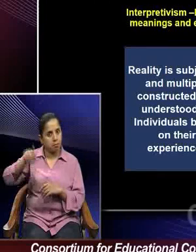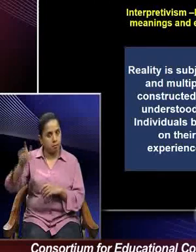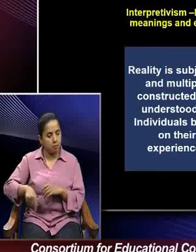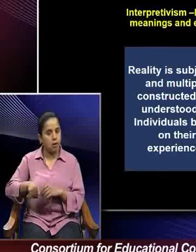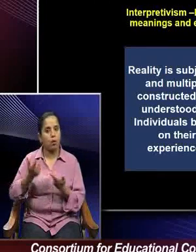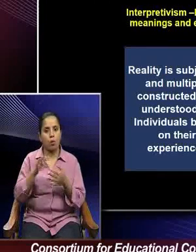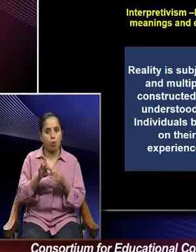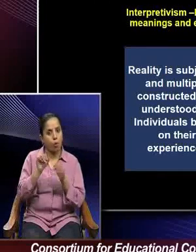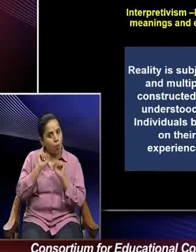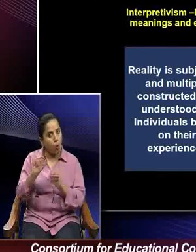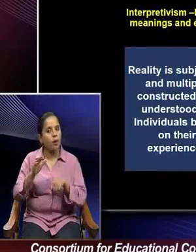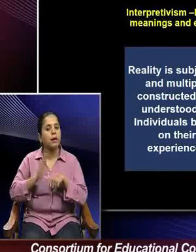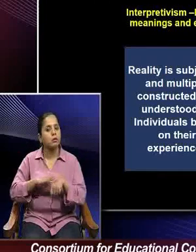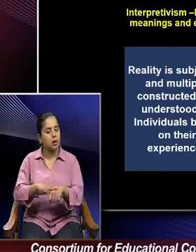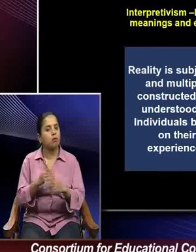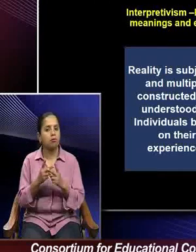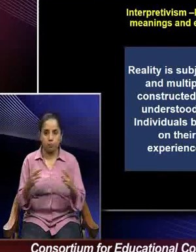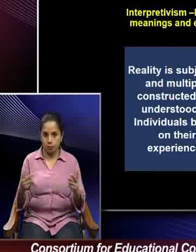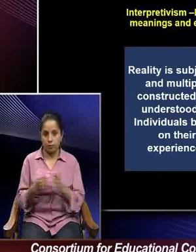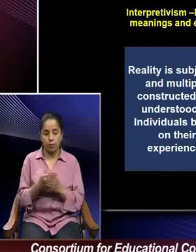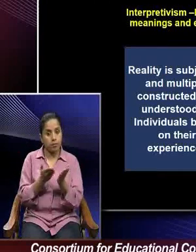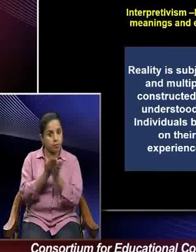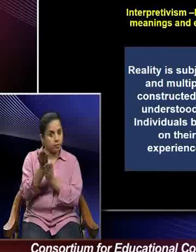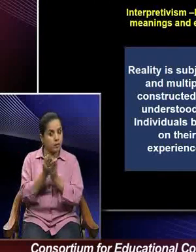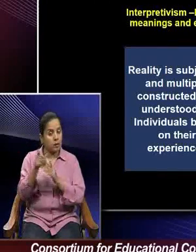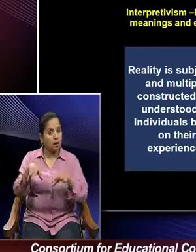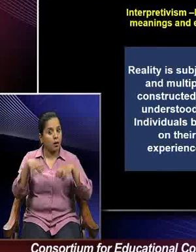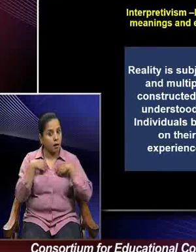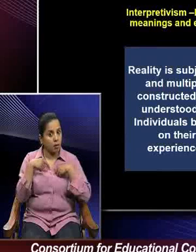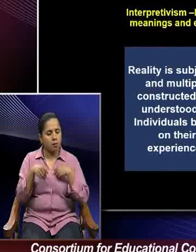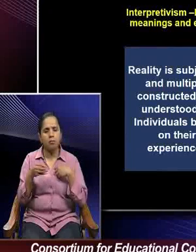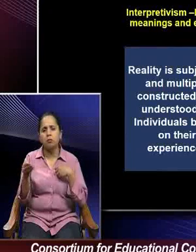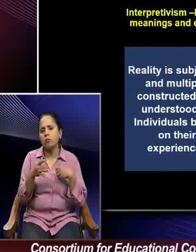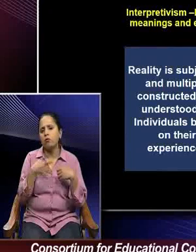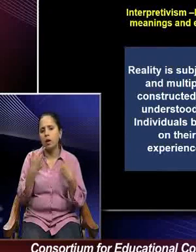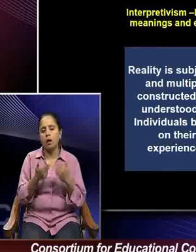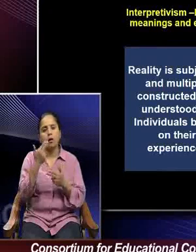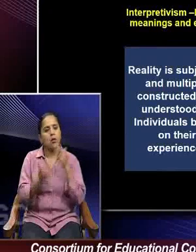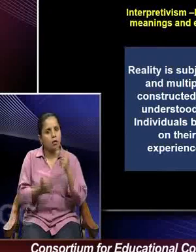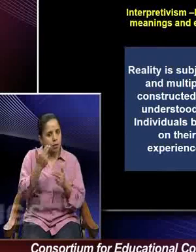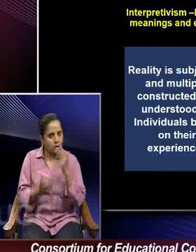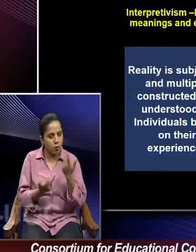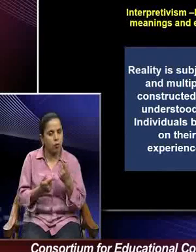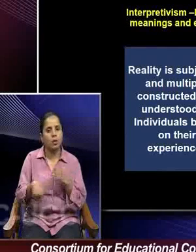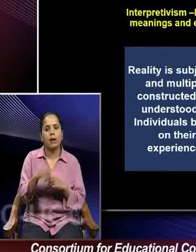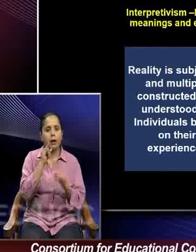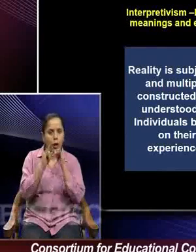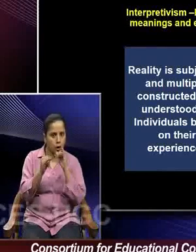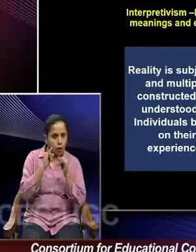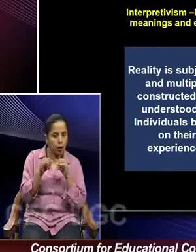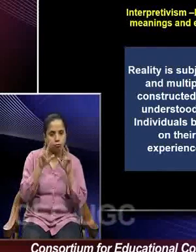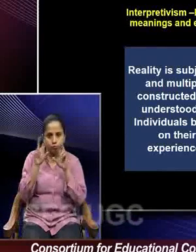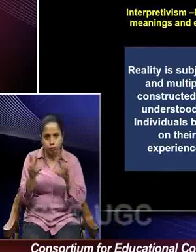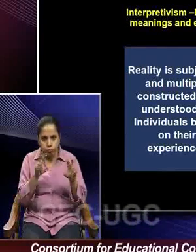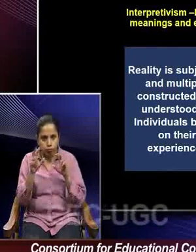on their own experiences. The methods they adopt are mostly narrative methods, interviews,